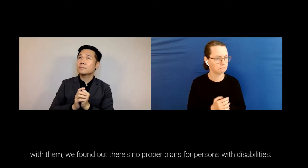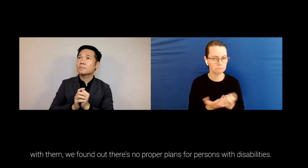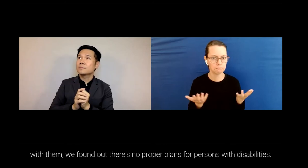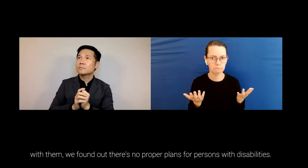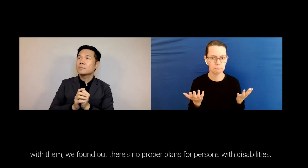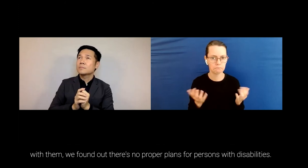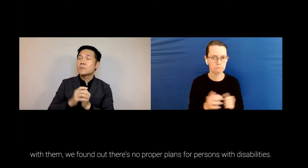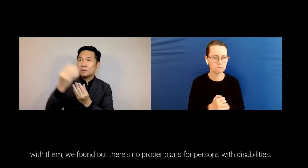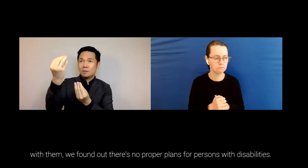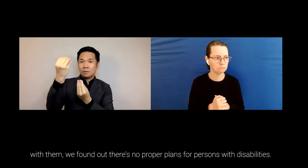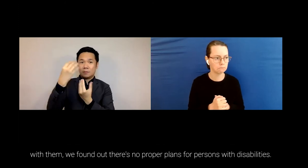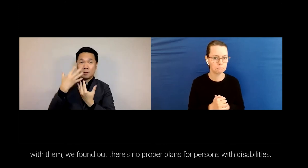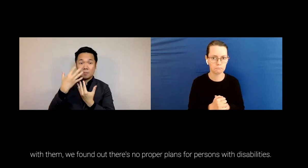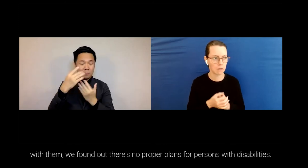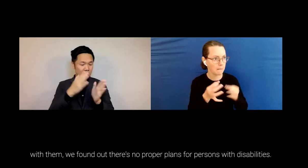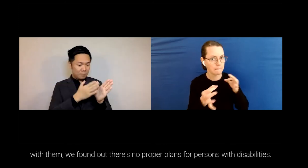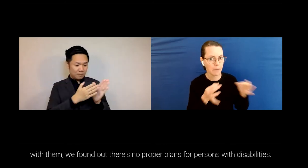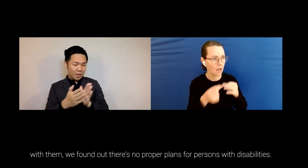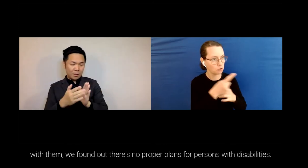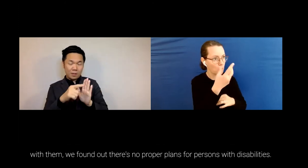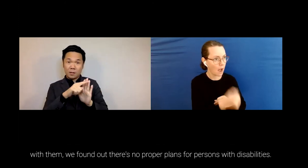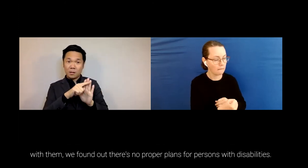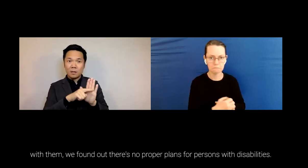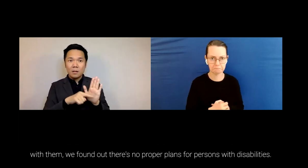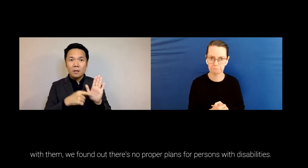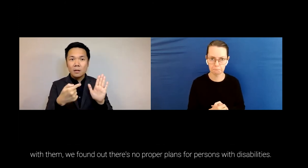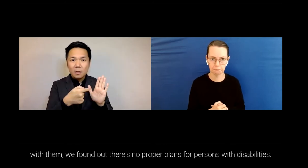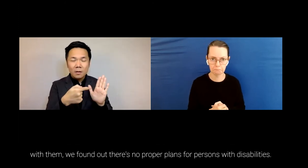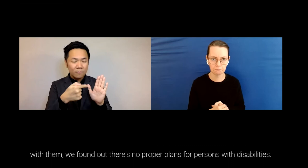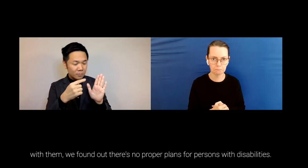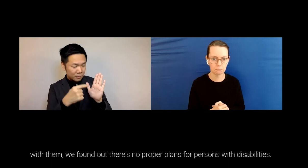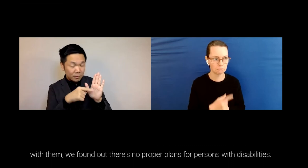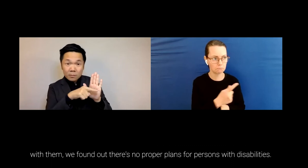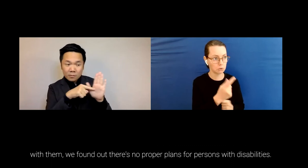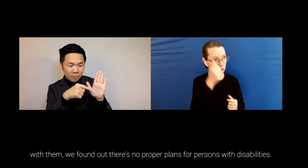proper plans for persons with disabilities.